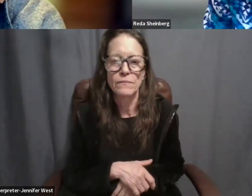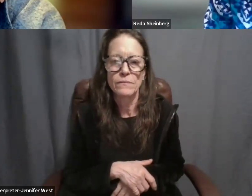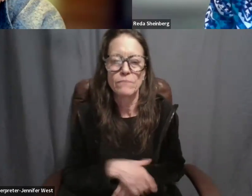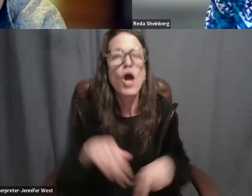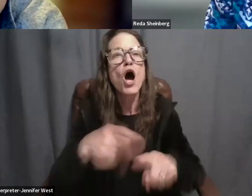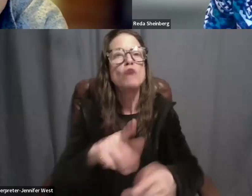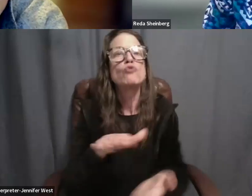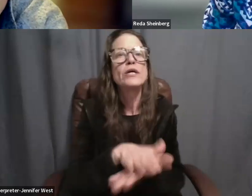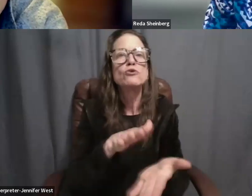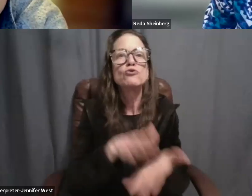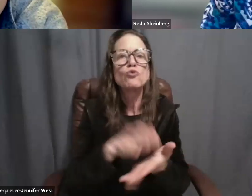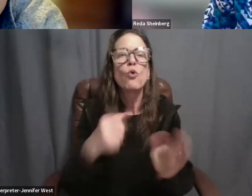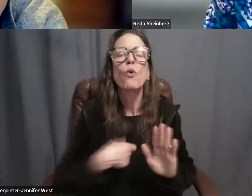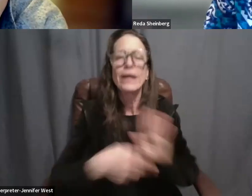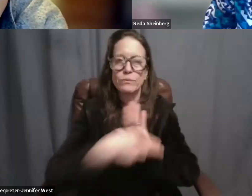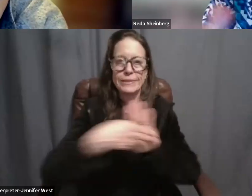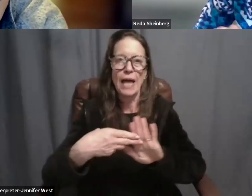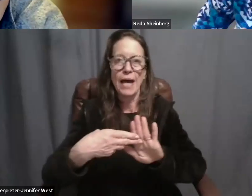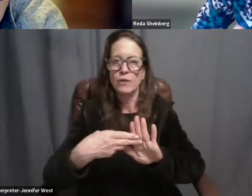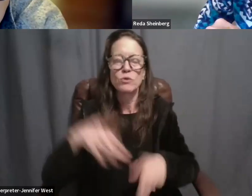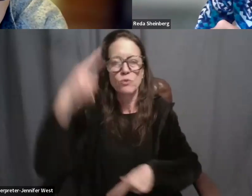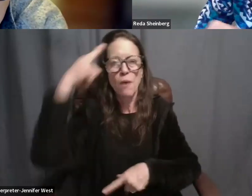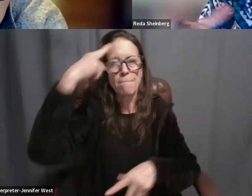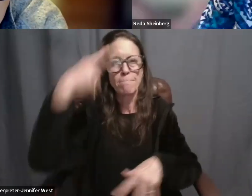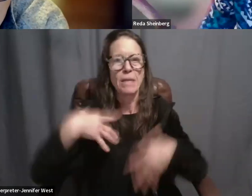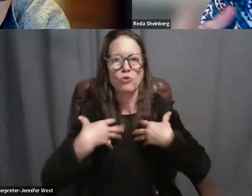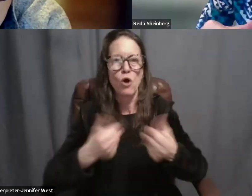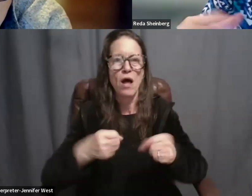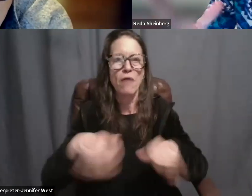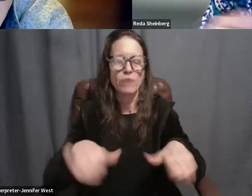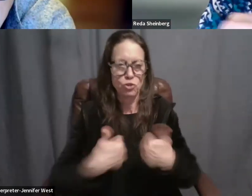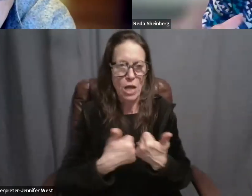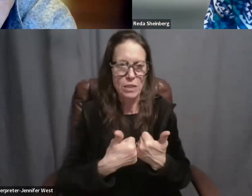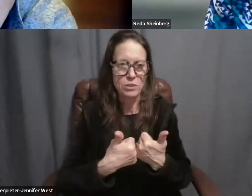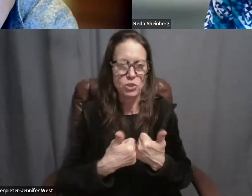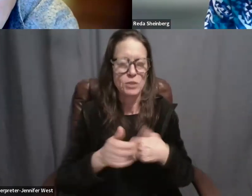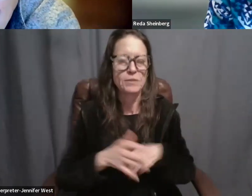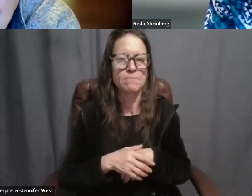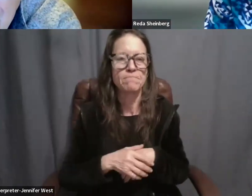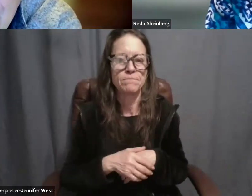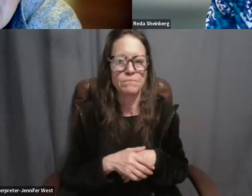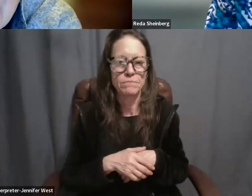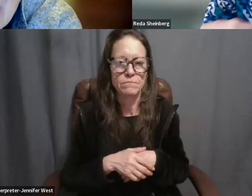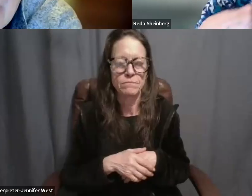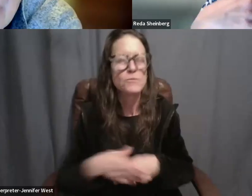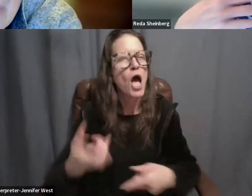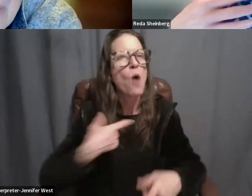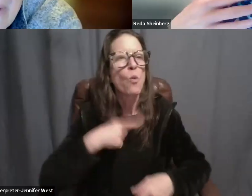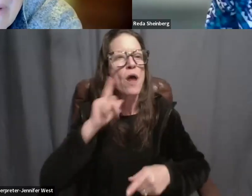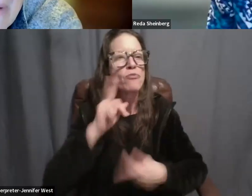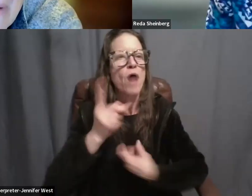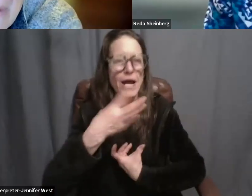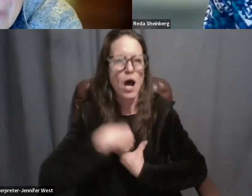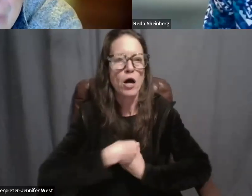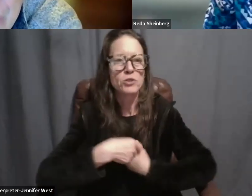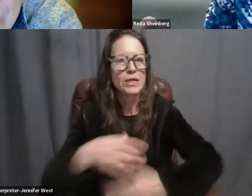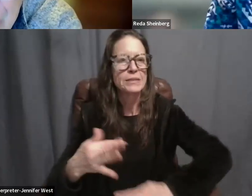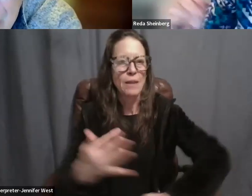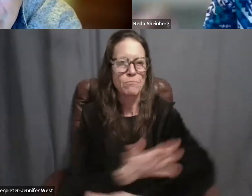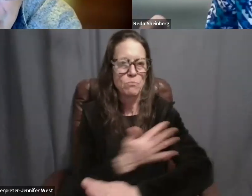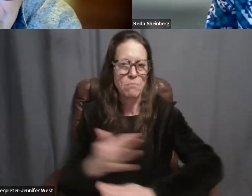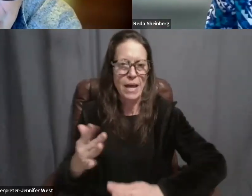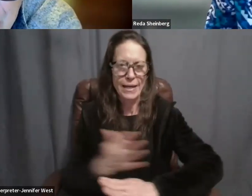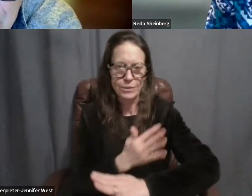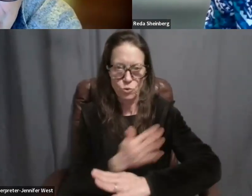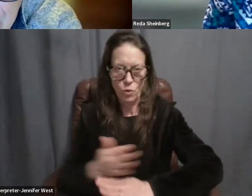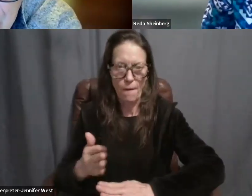health challenges, and he was considered to be on the autism spectrum. They called it a lot of things